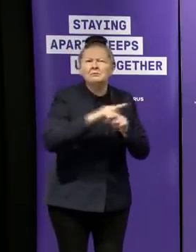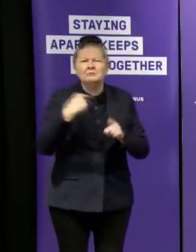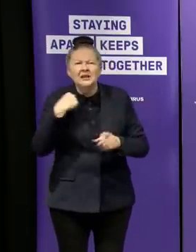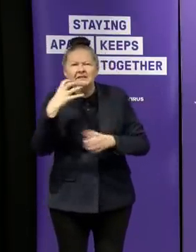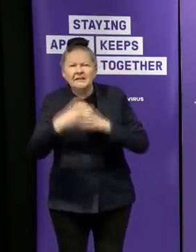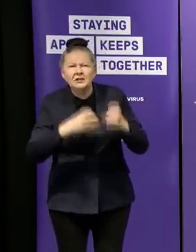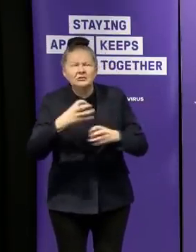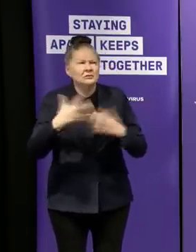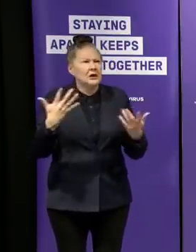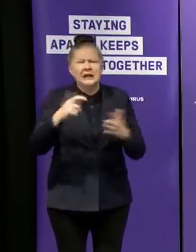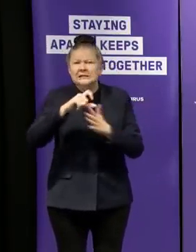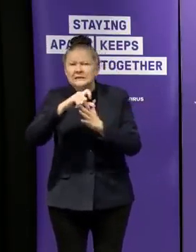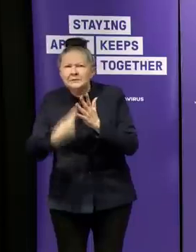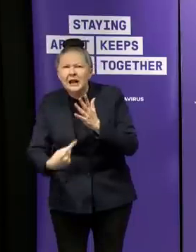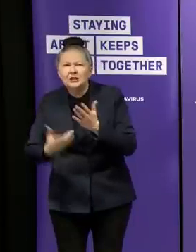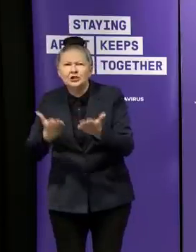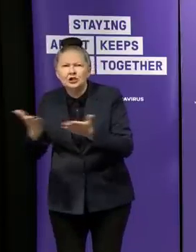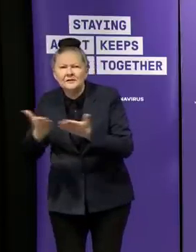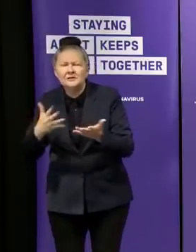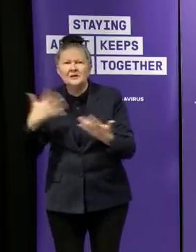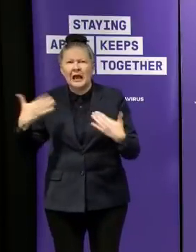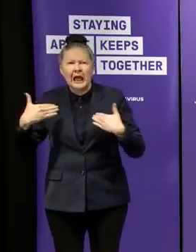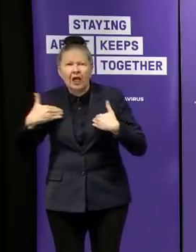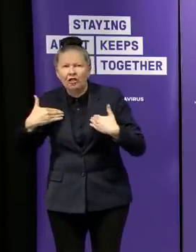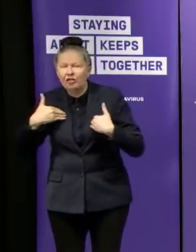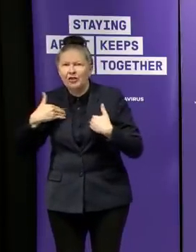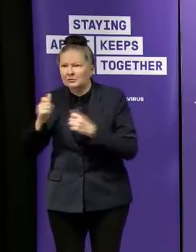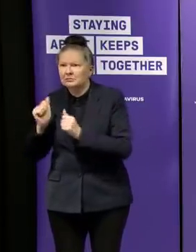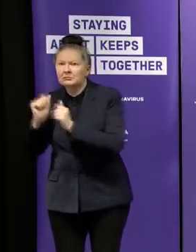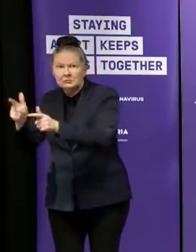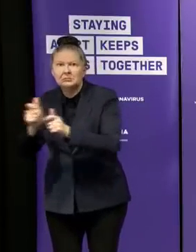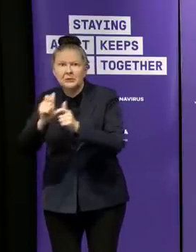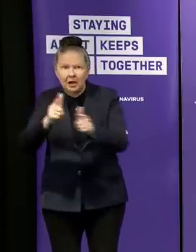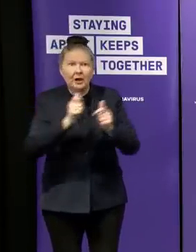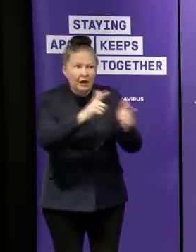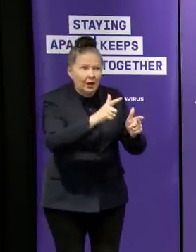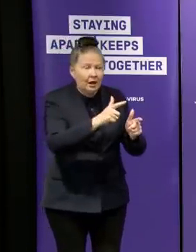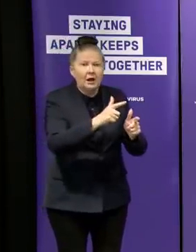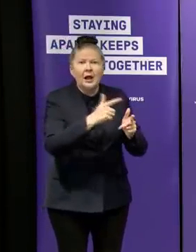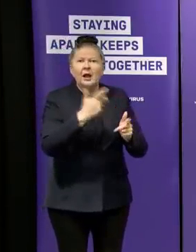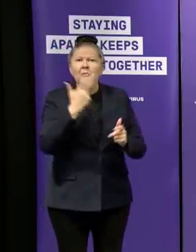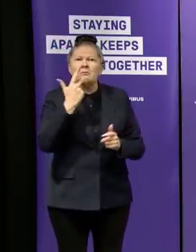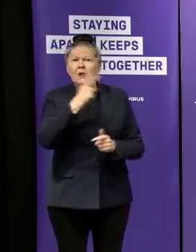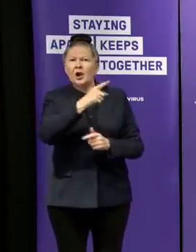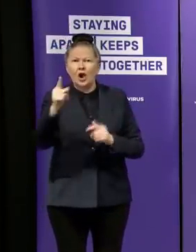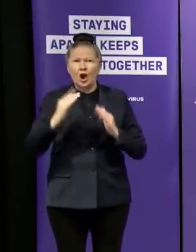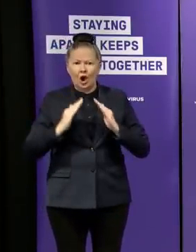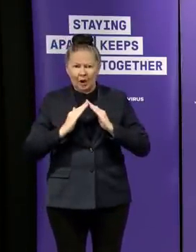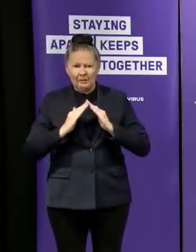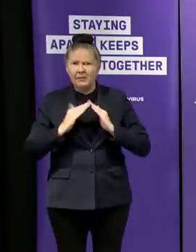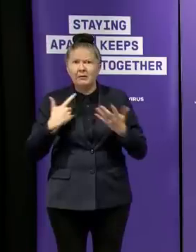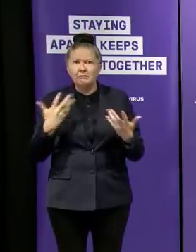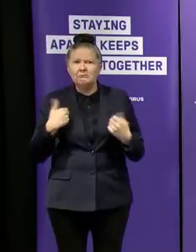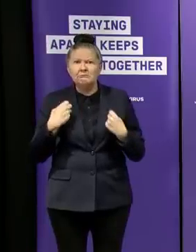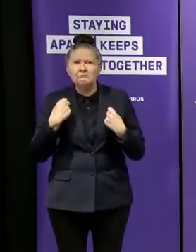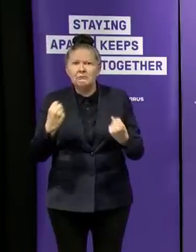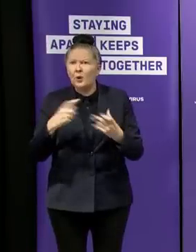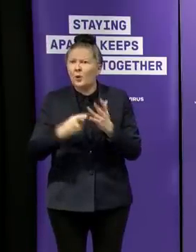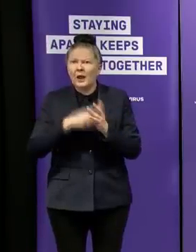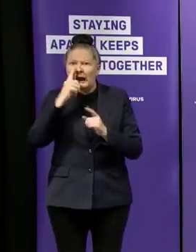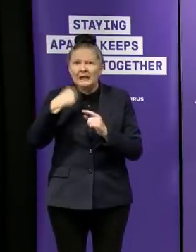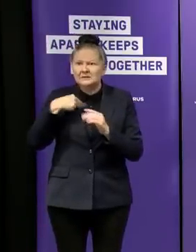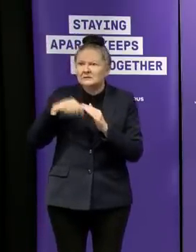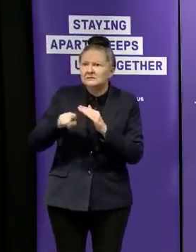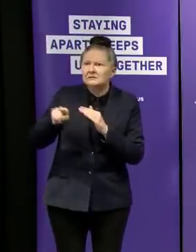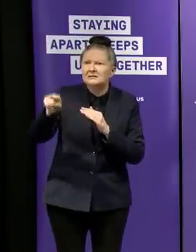healthcare services, and furthermore, that we can bring testing to you if you're not able to get to one of the more than